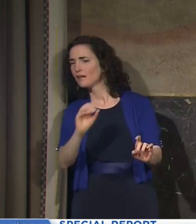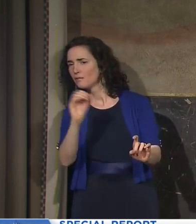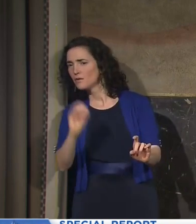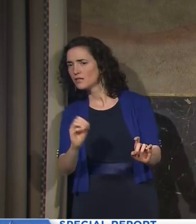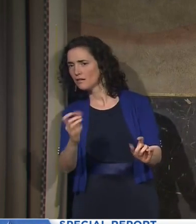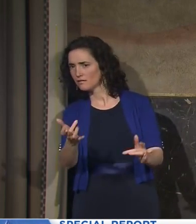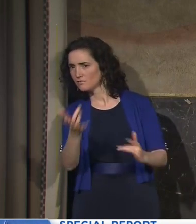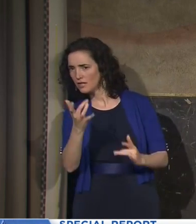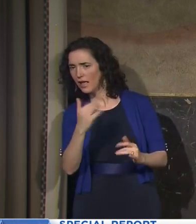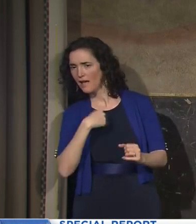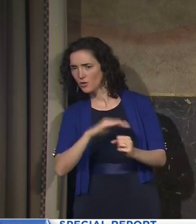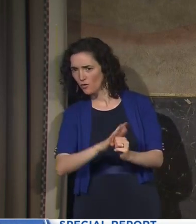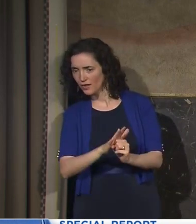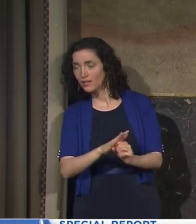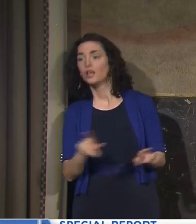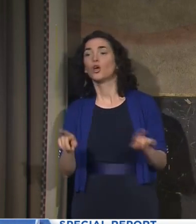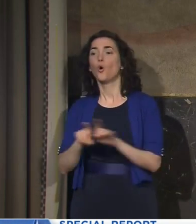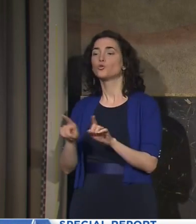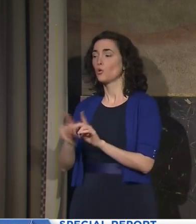respect to hospitalizations.